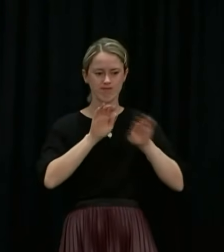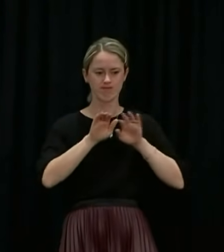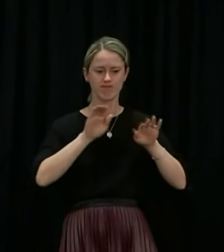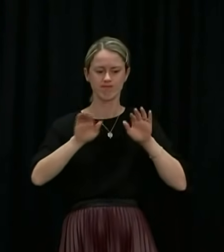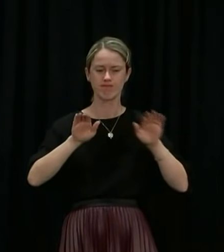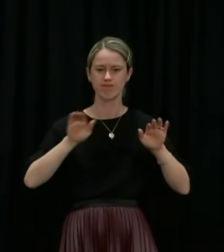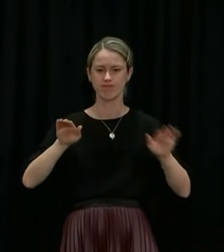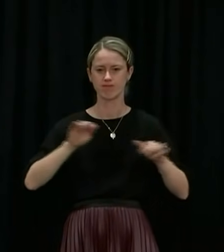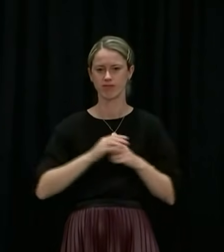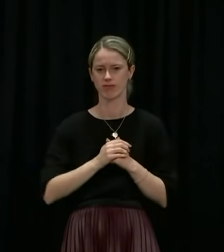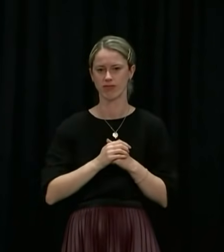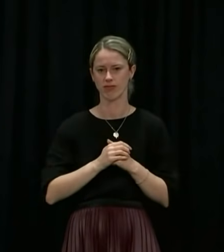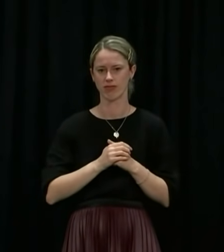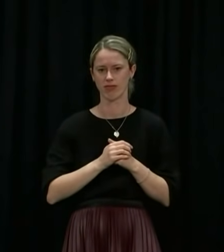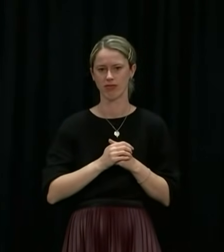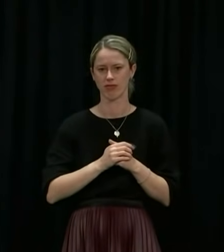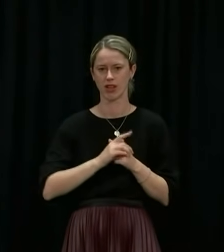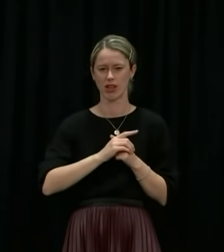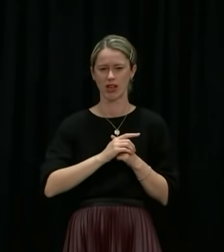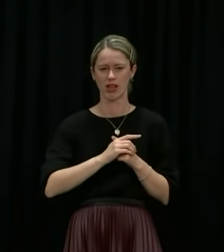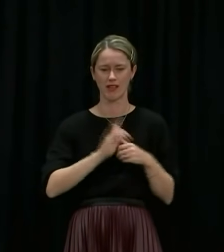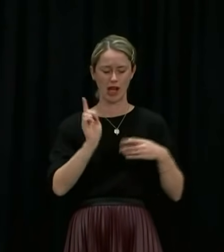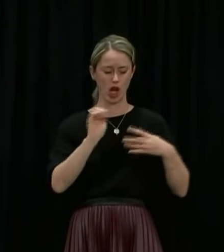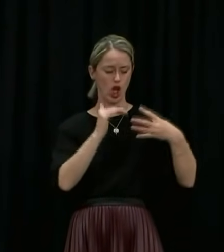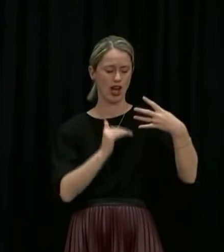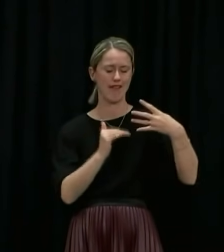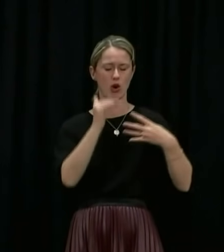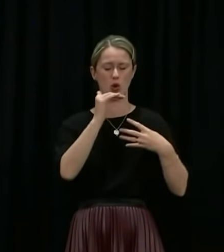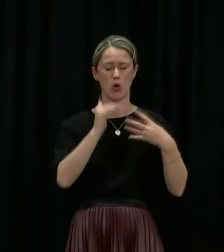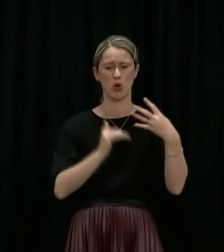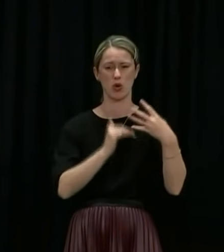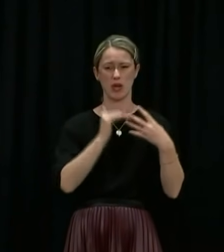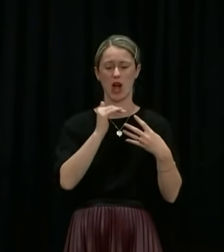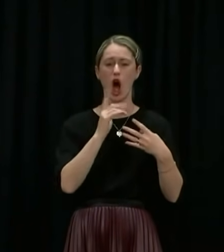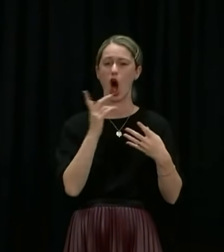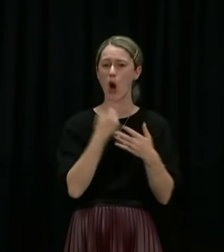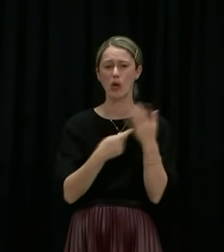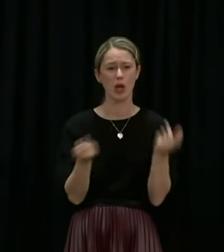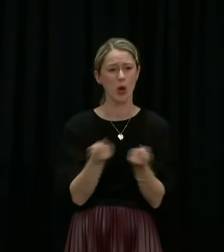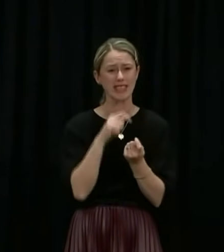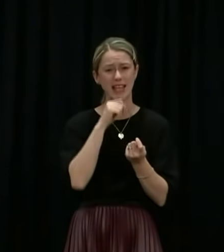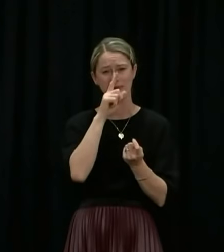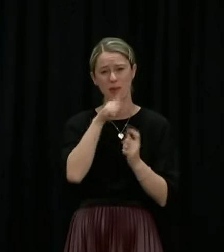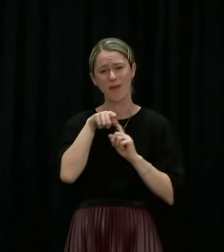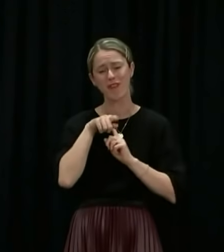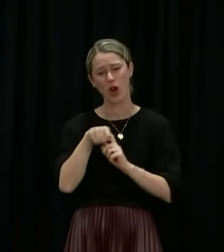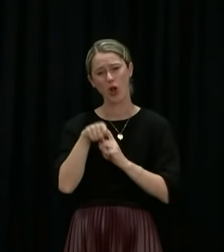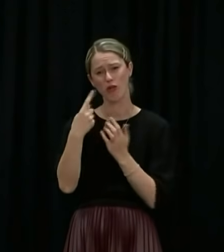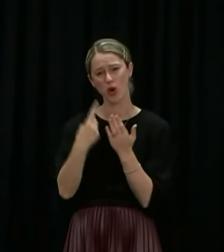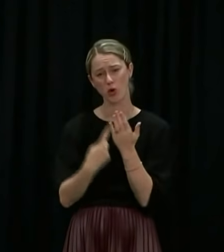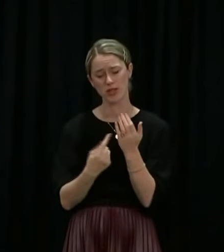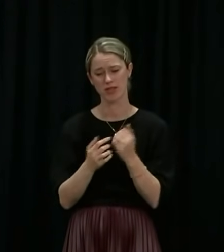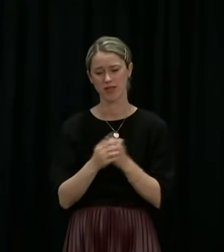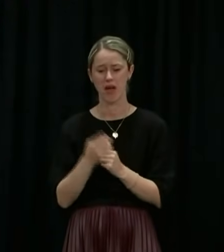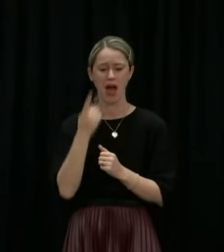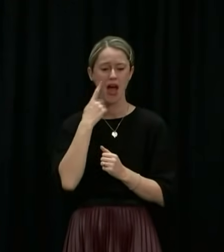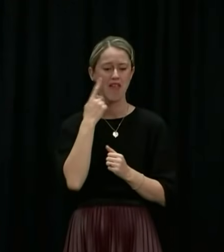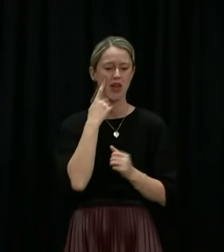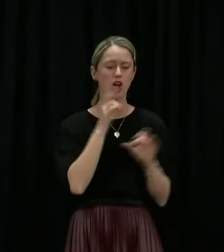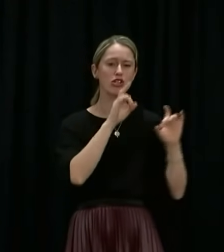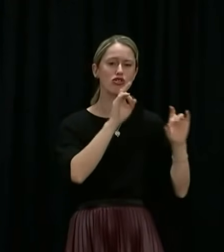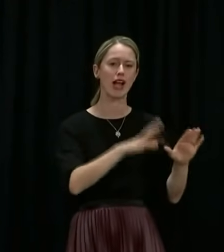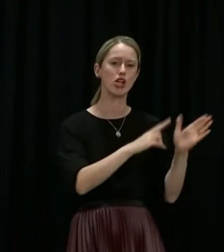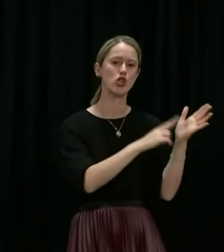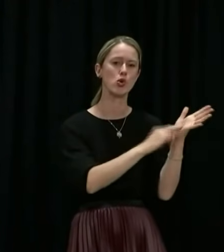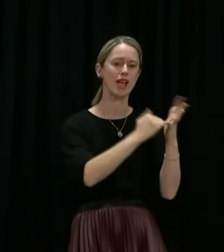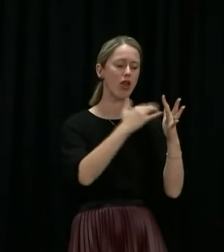that the alert level system relies on a high degree, a very high degree of voluntary compliance. If you look at New South Wales, for example,